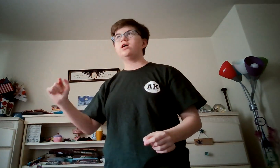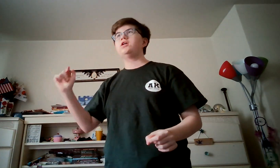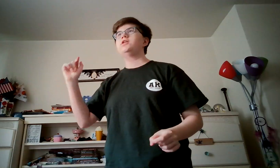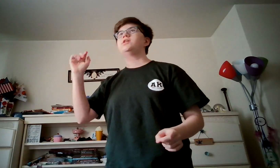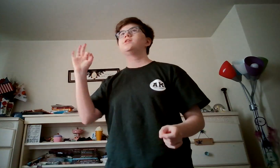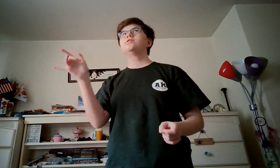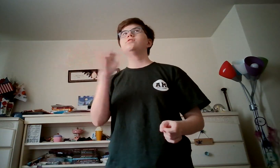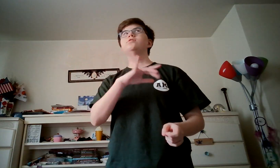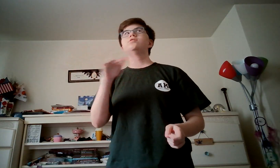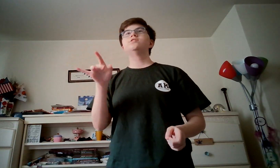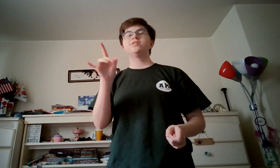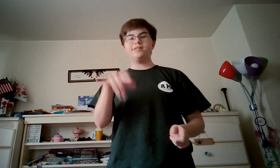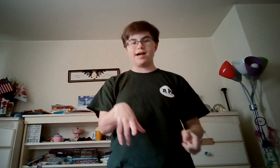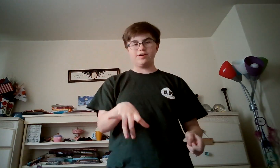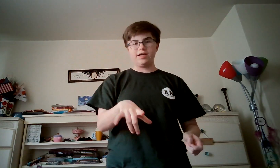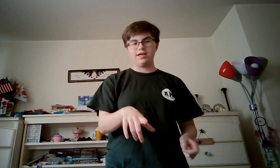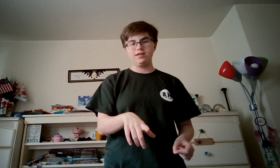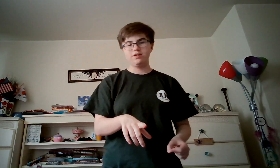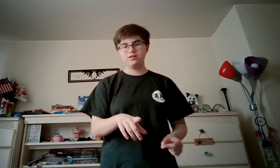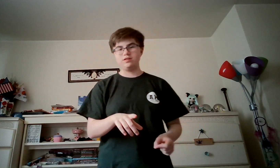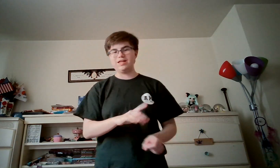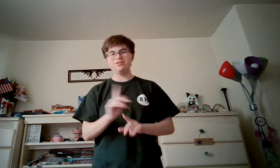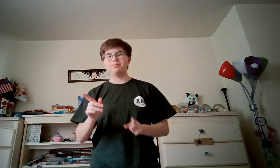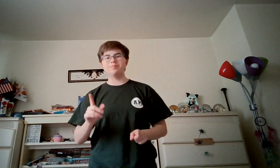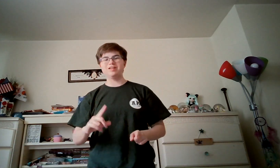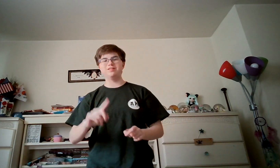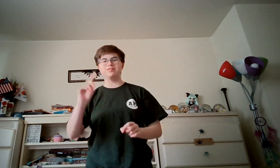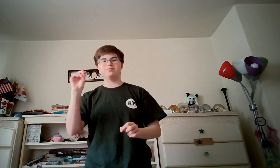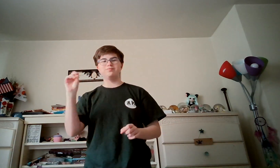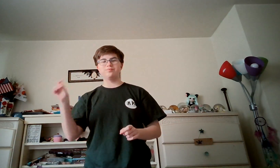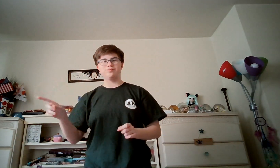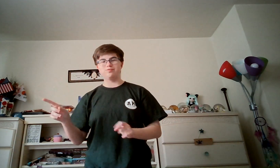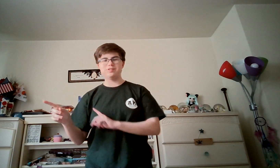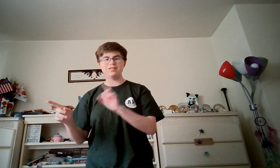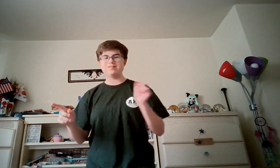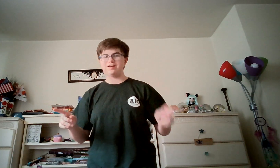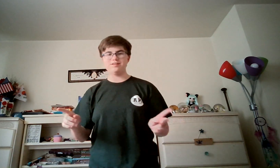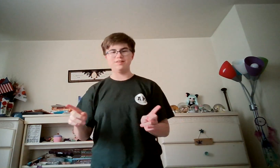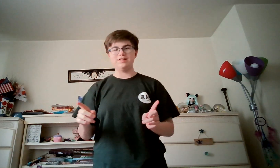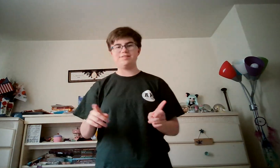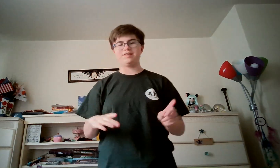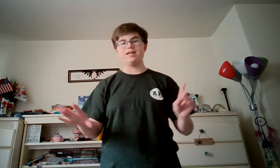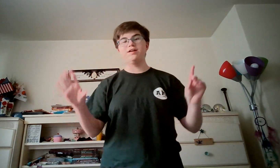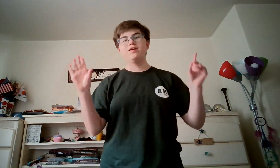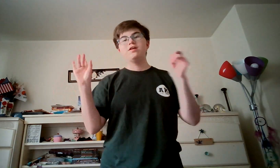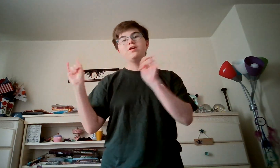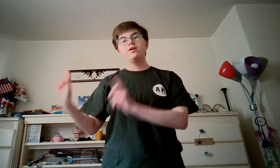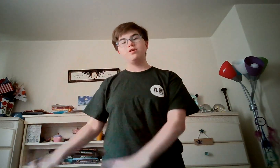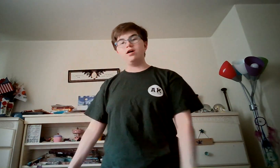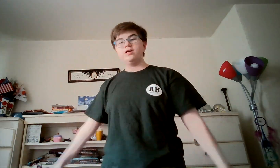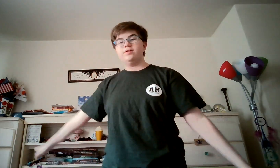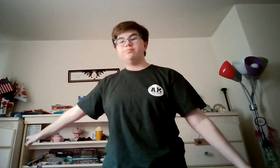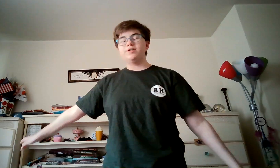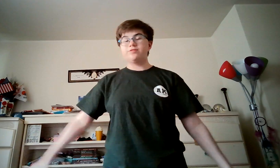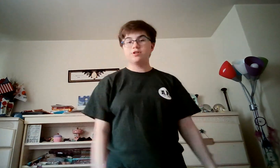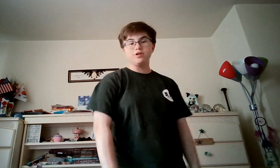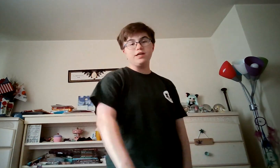on Saturday. I had to remember because there was something on Saturday, something on Sunday. Picked for karate